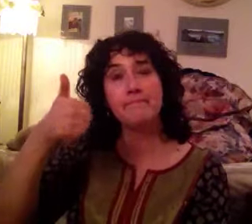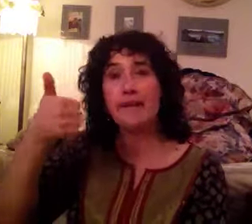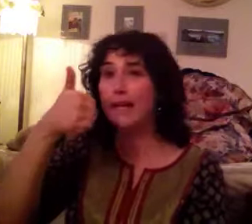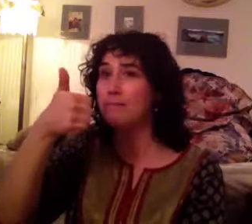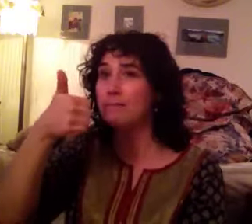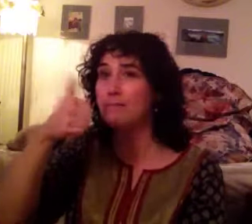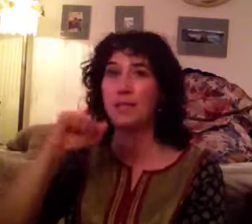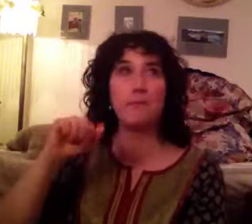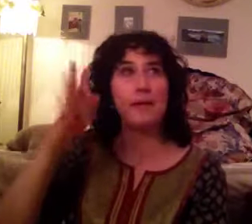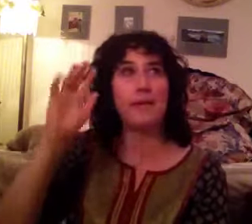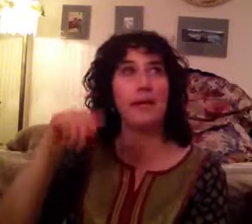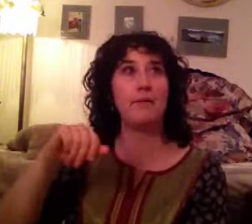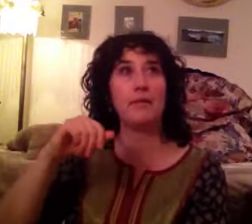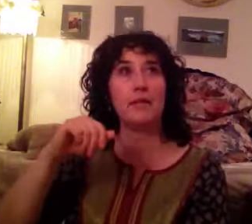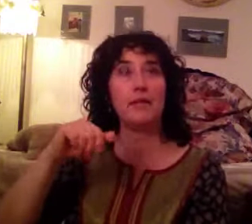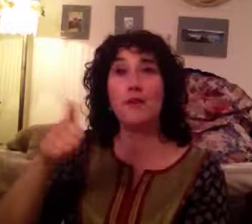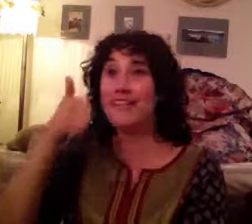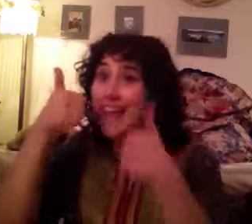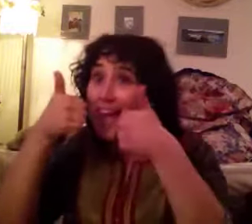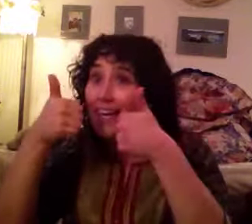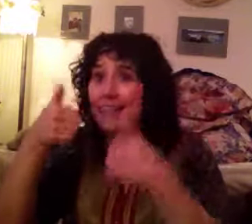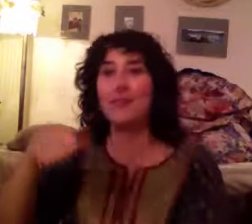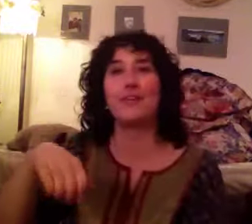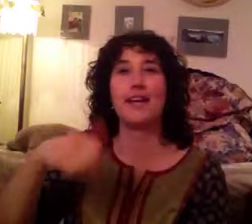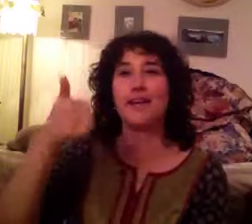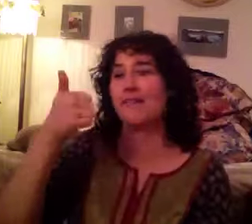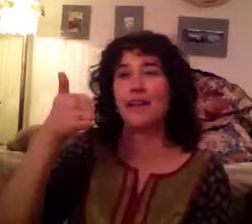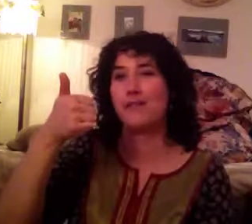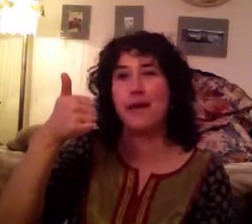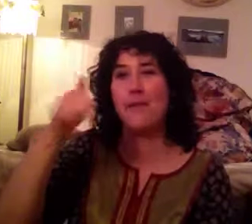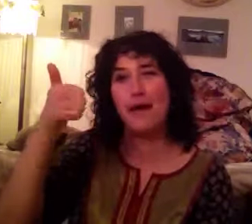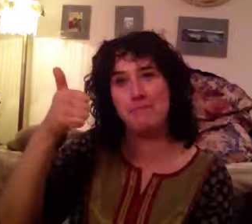Like, you know, maybe you're a 10. You can kind of think of it that way, 10.